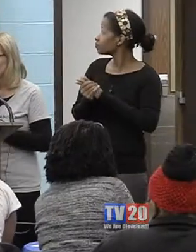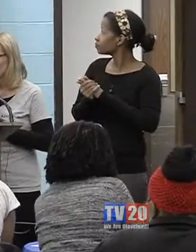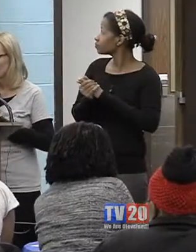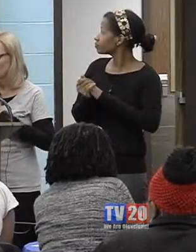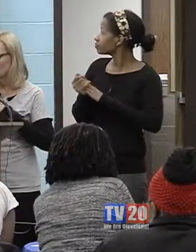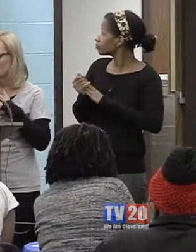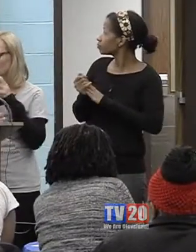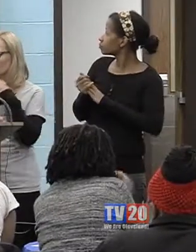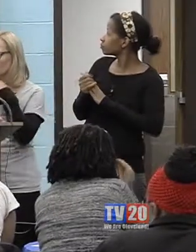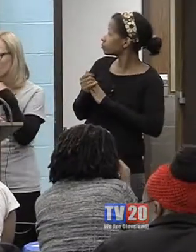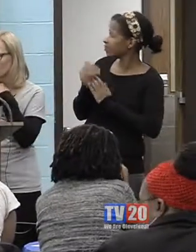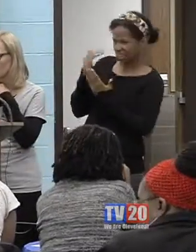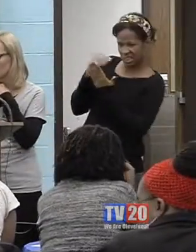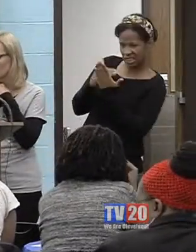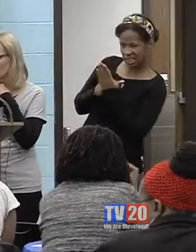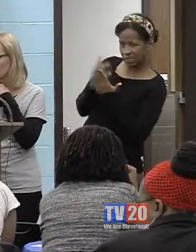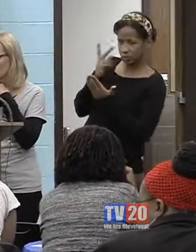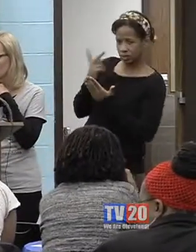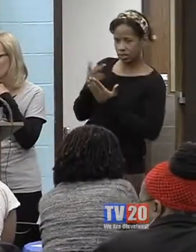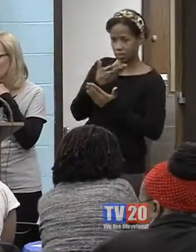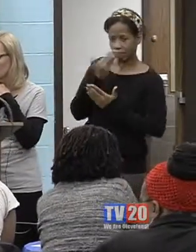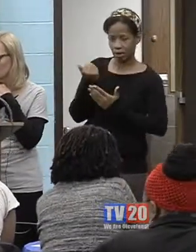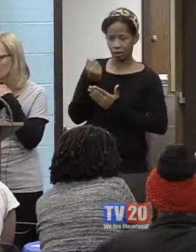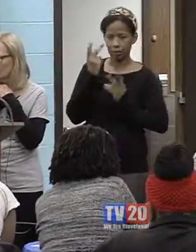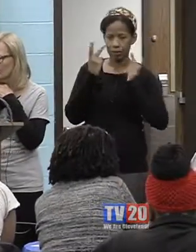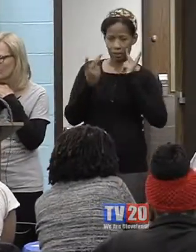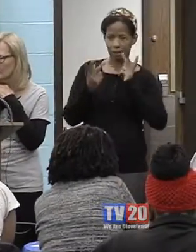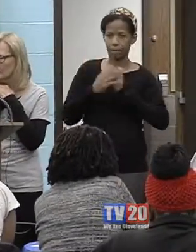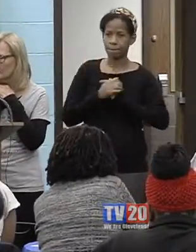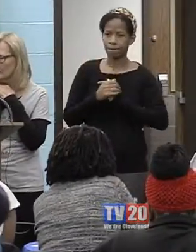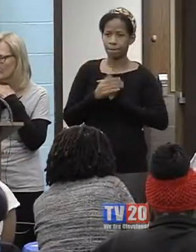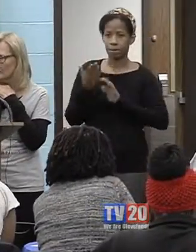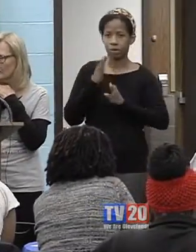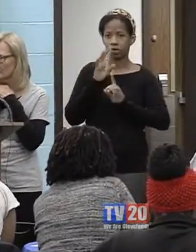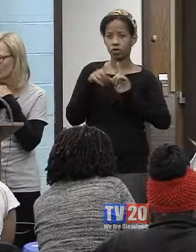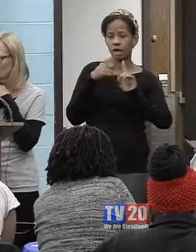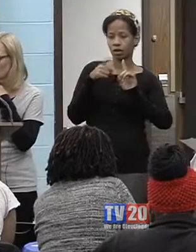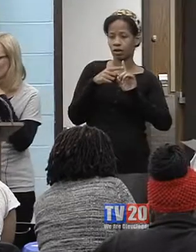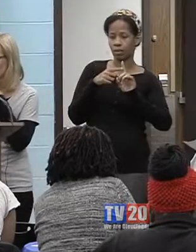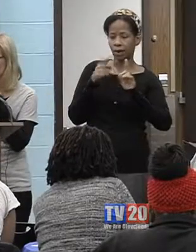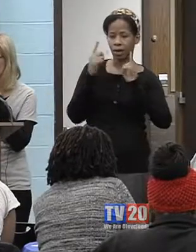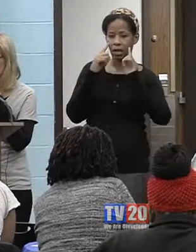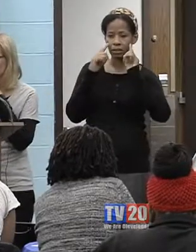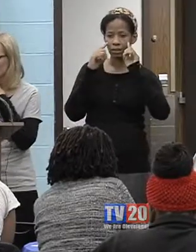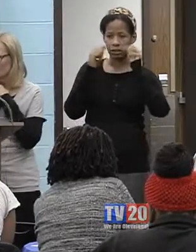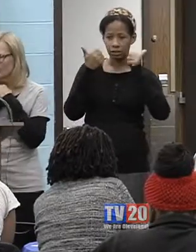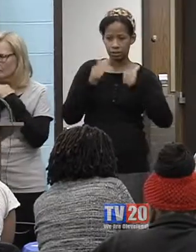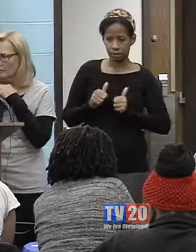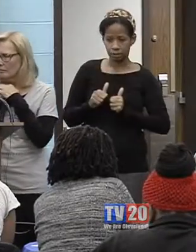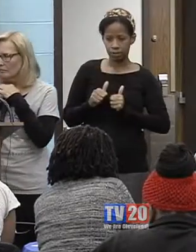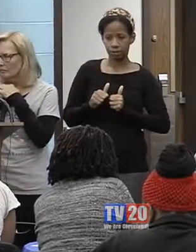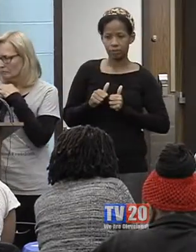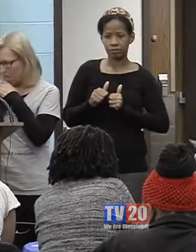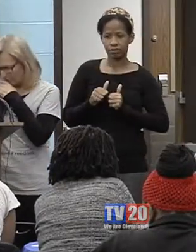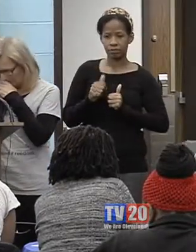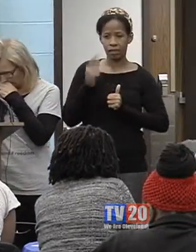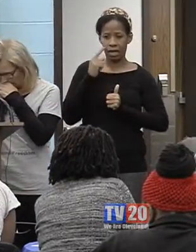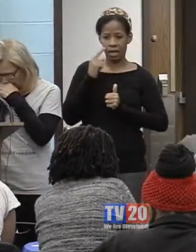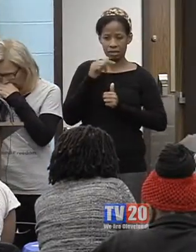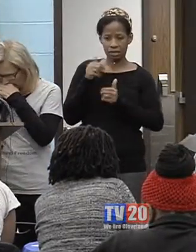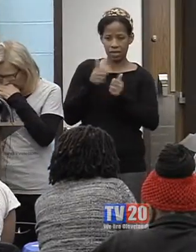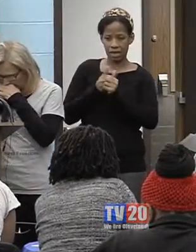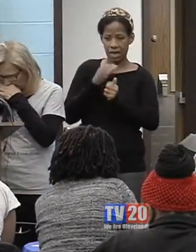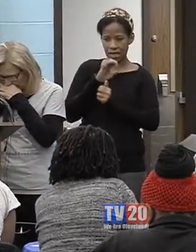give you bigger spaces to see. Now, we talked a little bit about macular degeneration, about killing the cells in the eye.